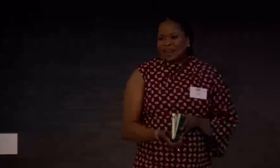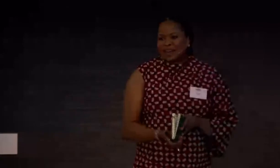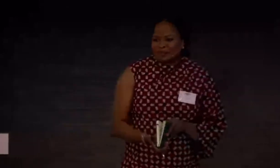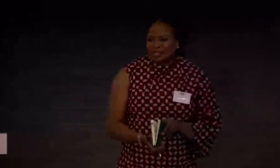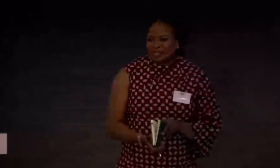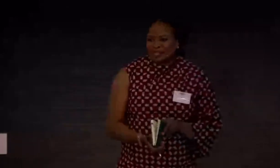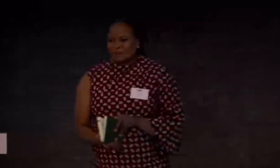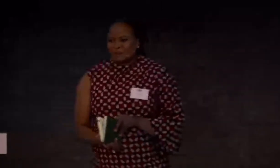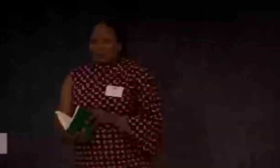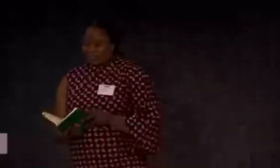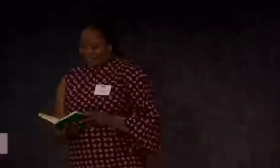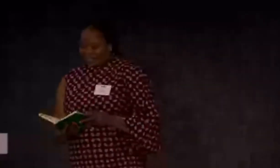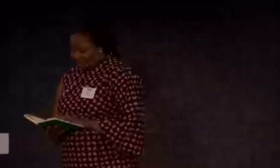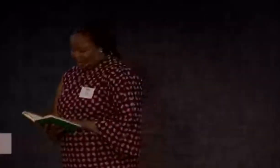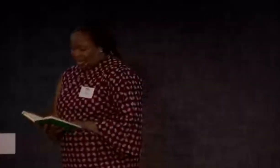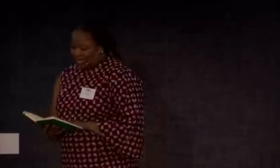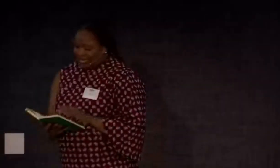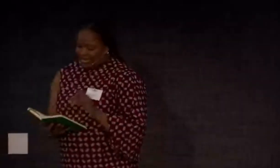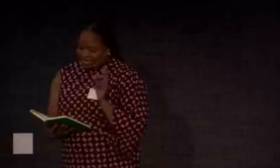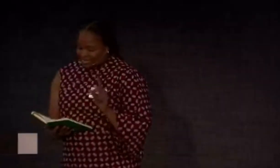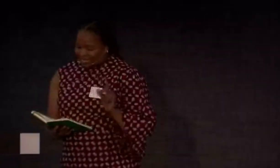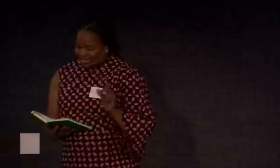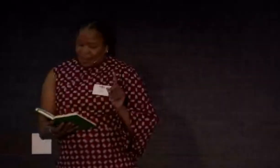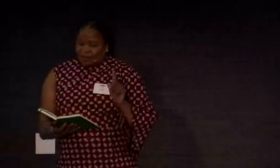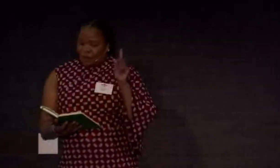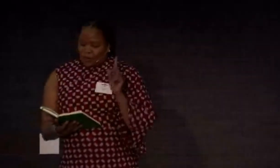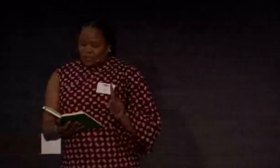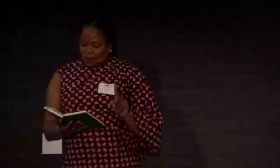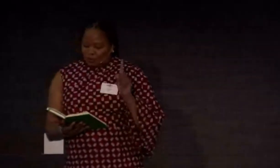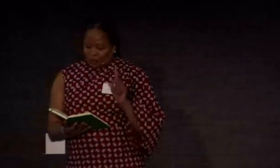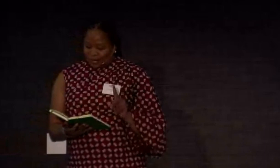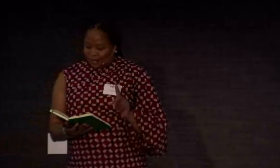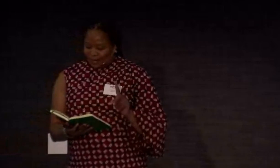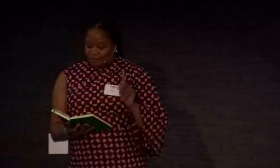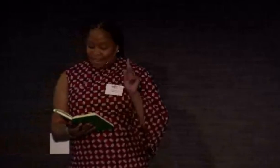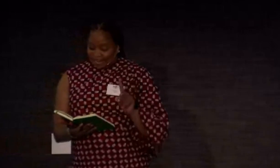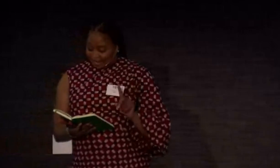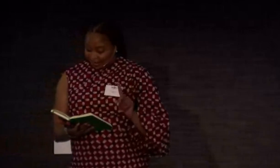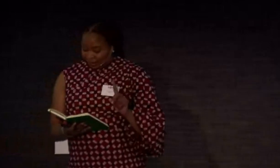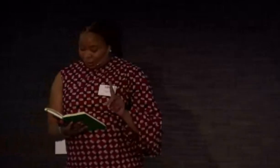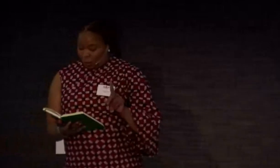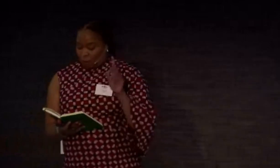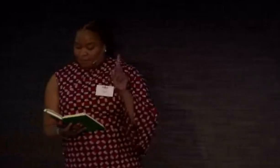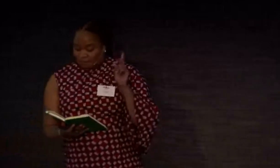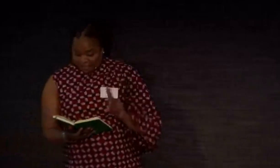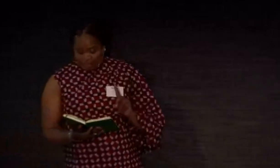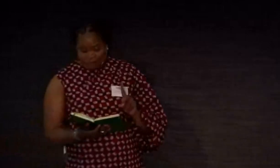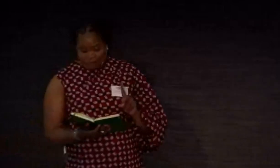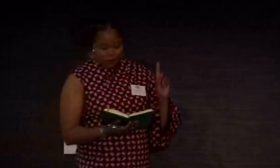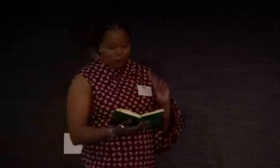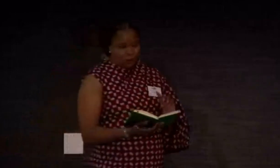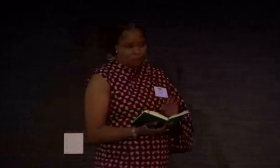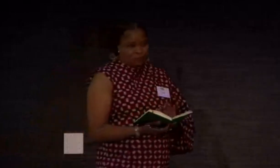raised by Dr. Mpofu, and he said the risk of failing, or falling